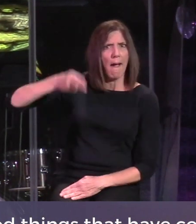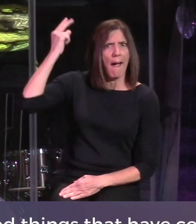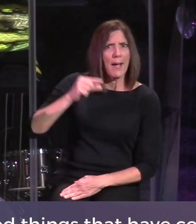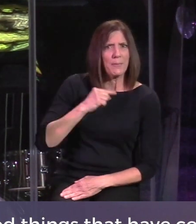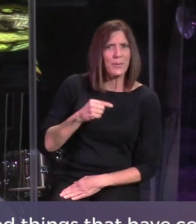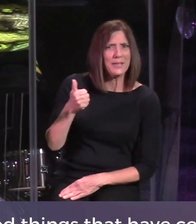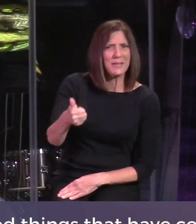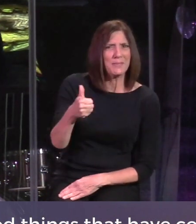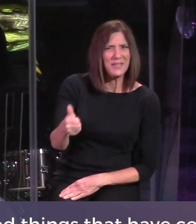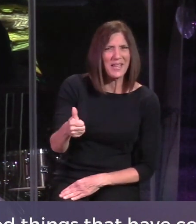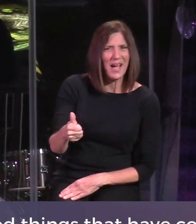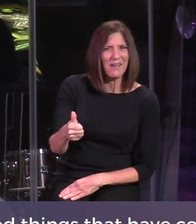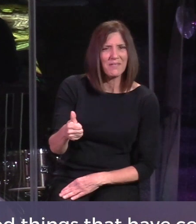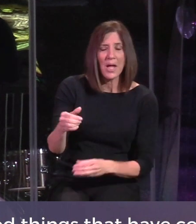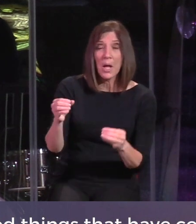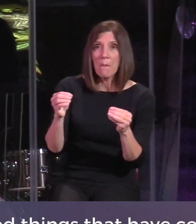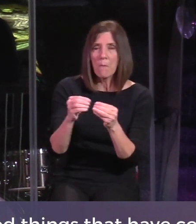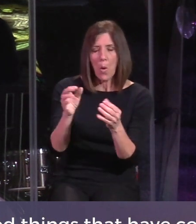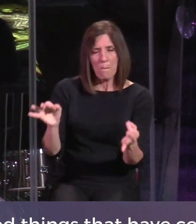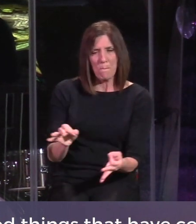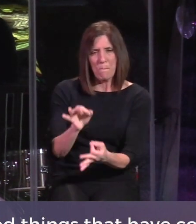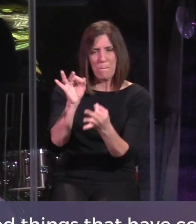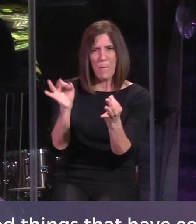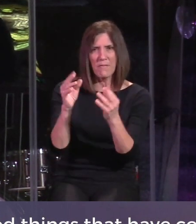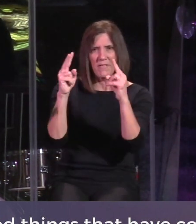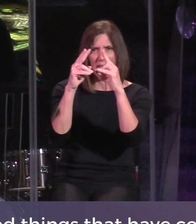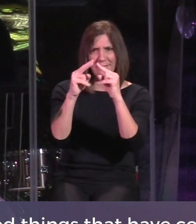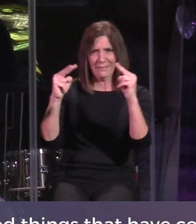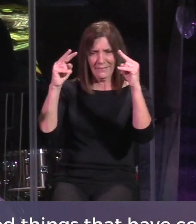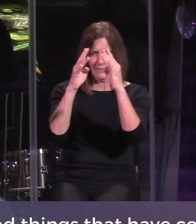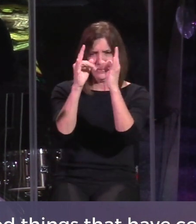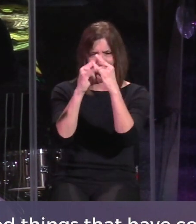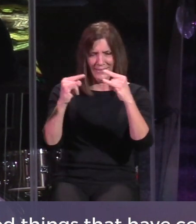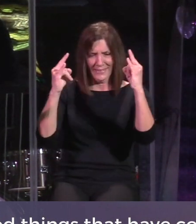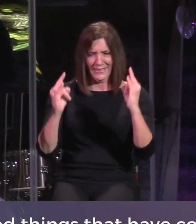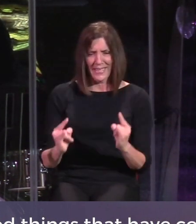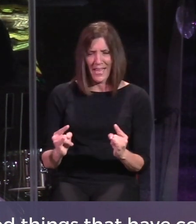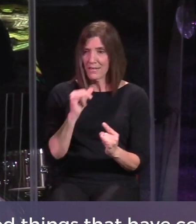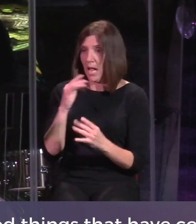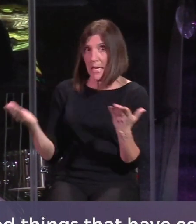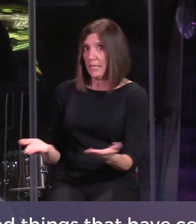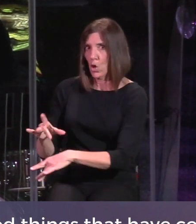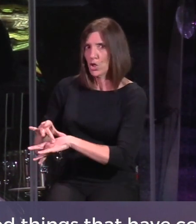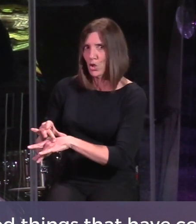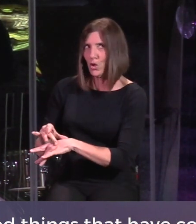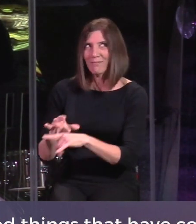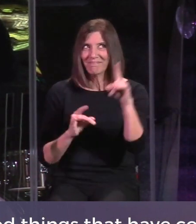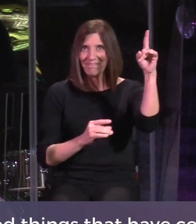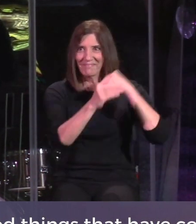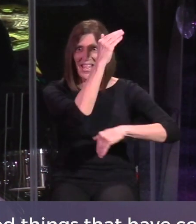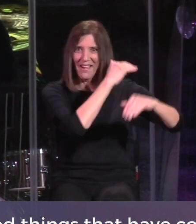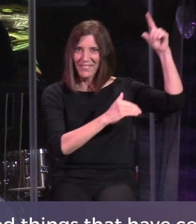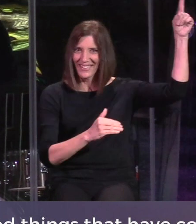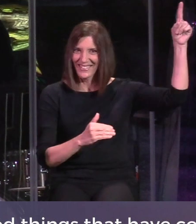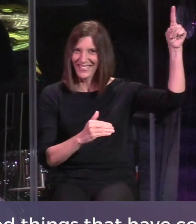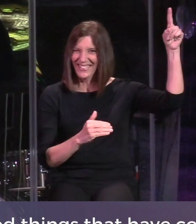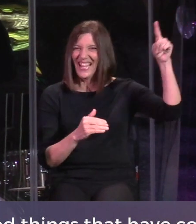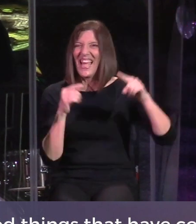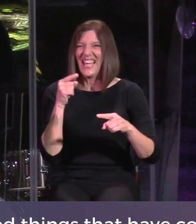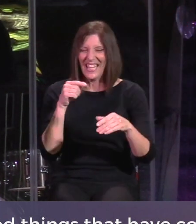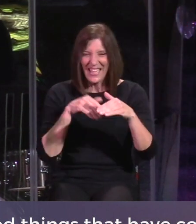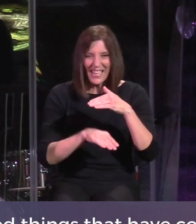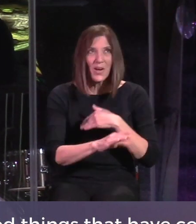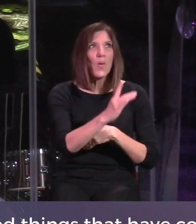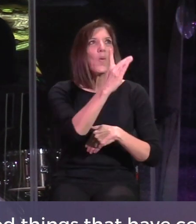then through the greater and more perfect tent, not made with hands, that is, not of this creation, he entered once for